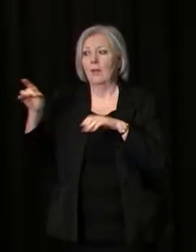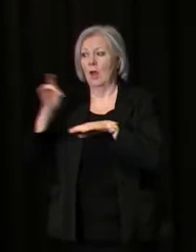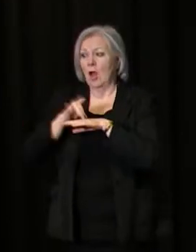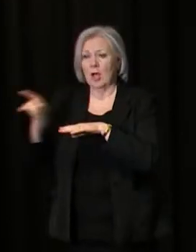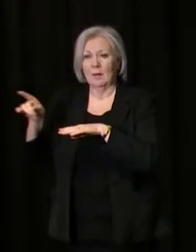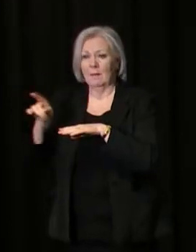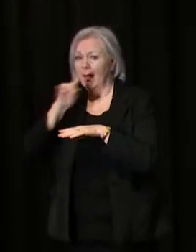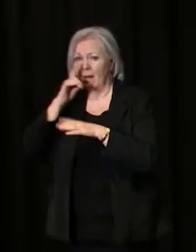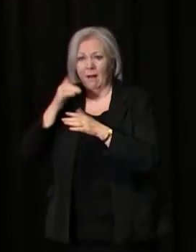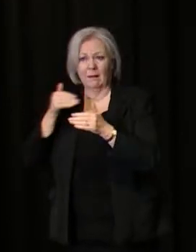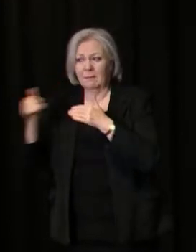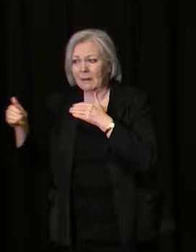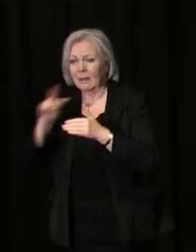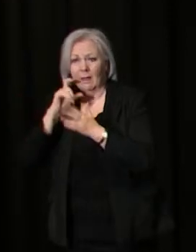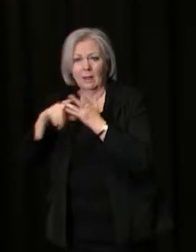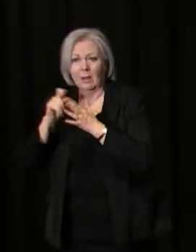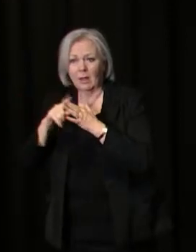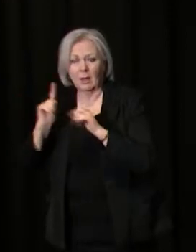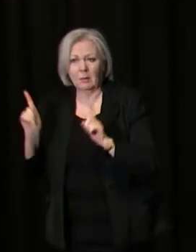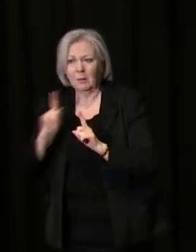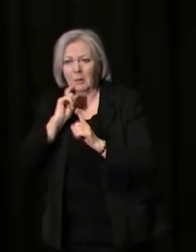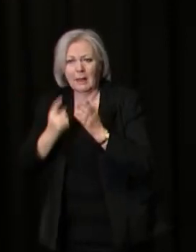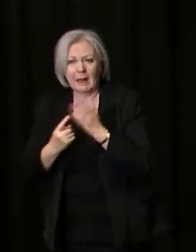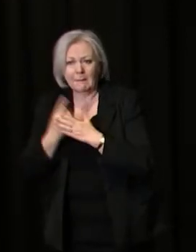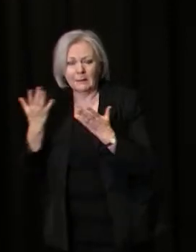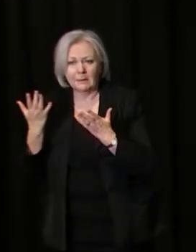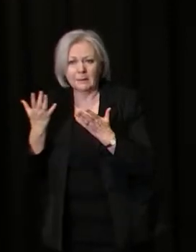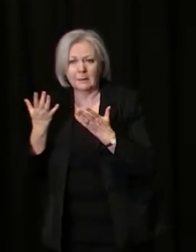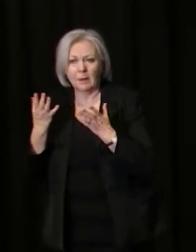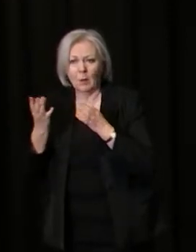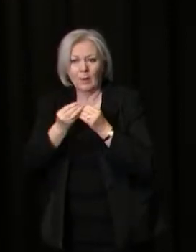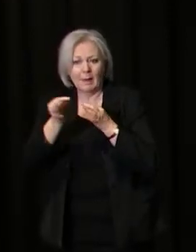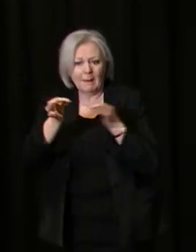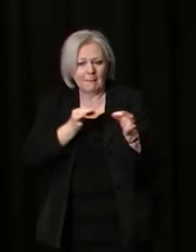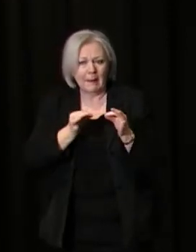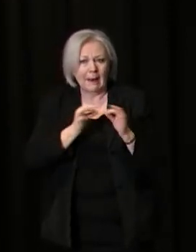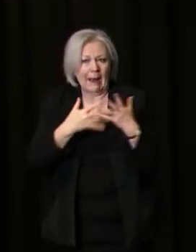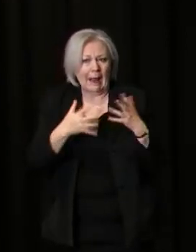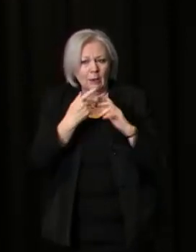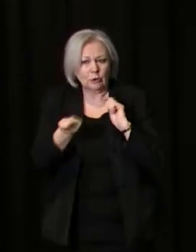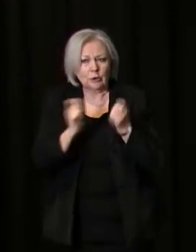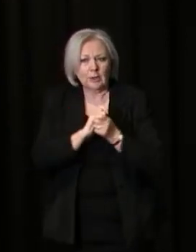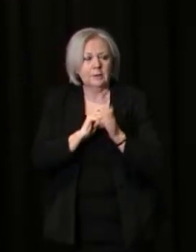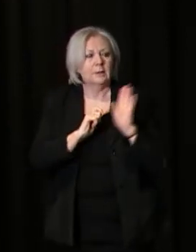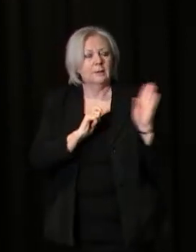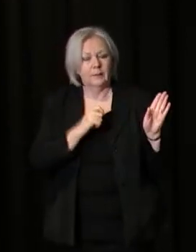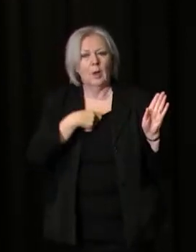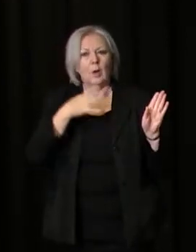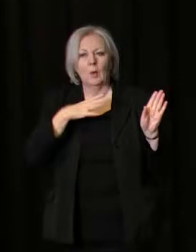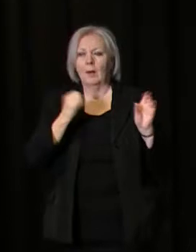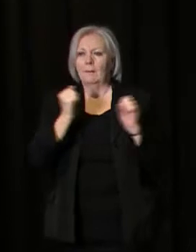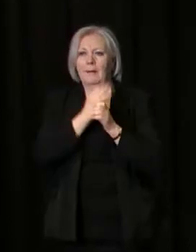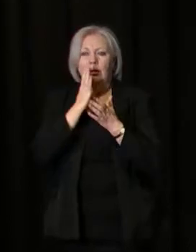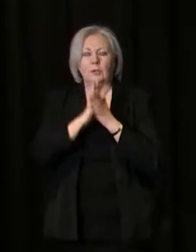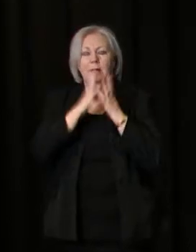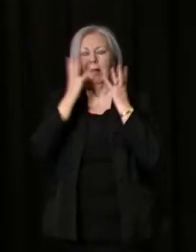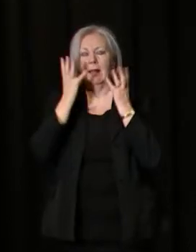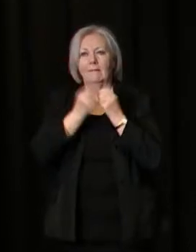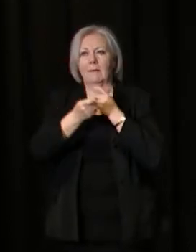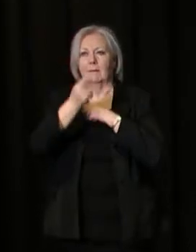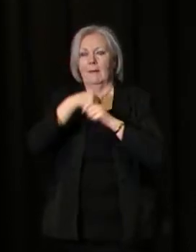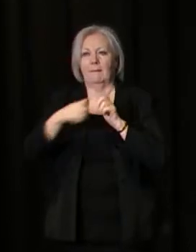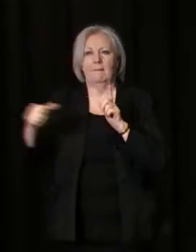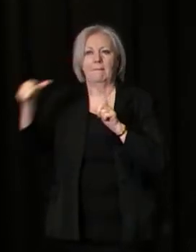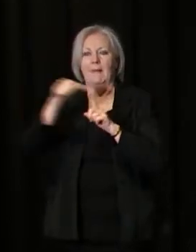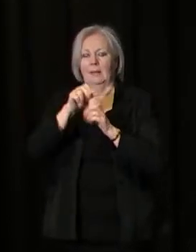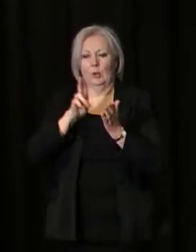healthcare system isn't coping with too much pressure, is there a possibility to sort of pause on this roadmap or what's the plan? We need to normalise this. We need to move beyond this. We need